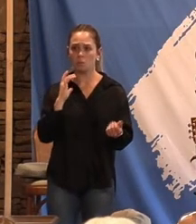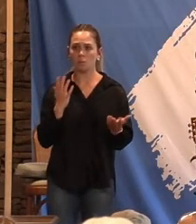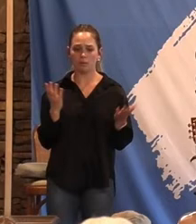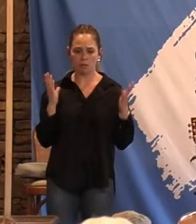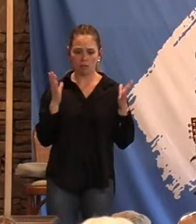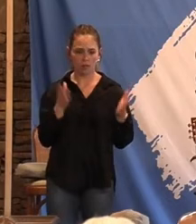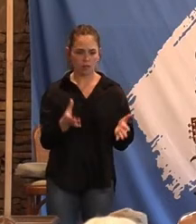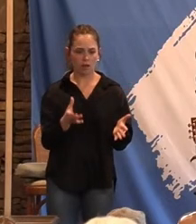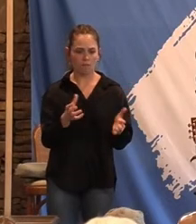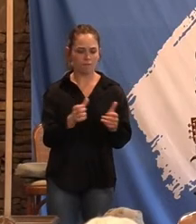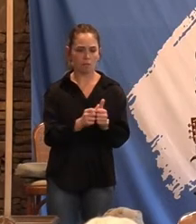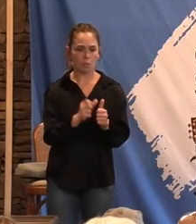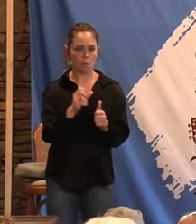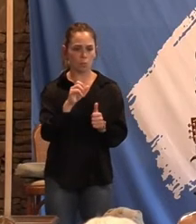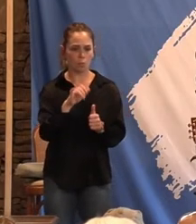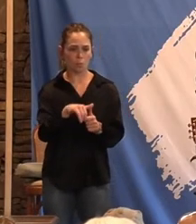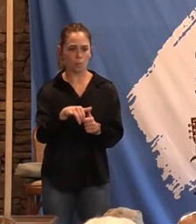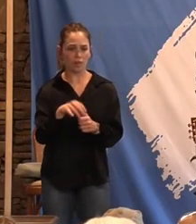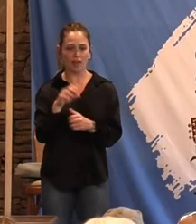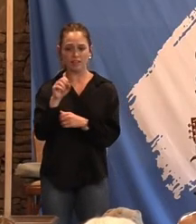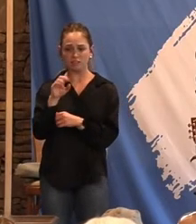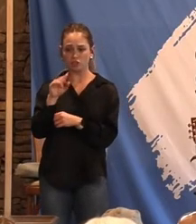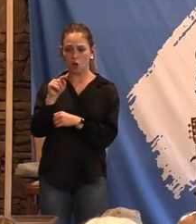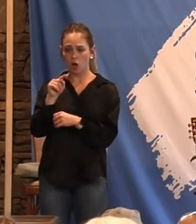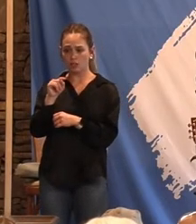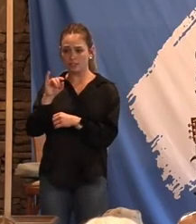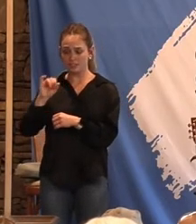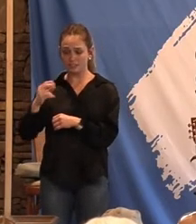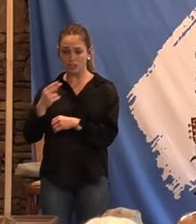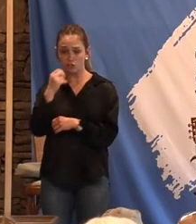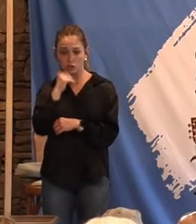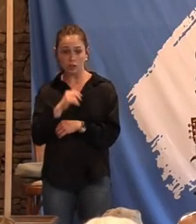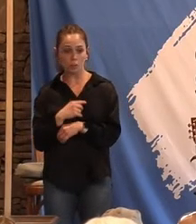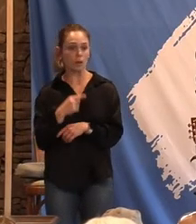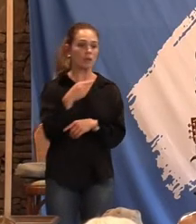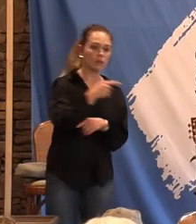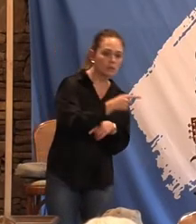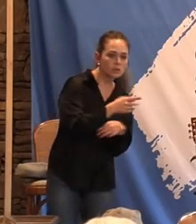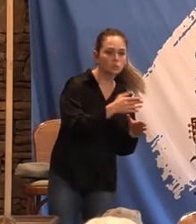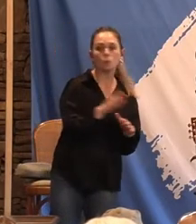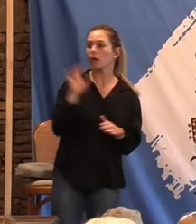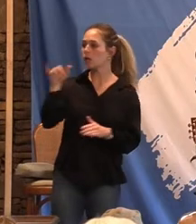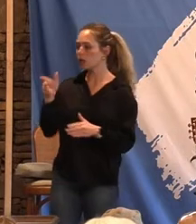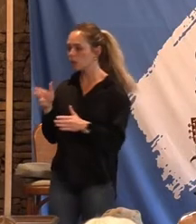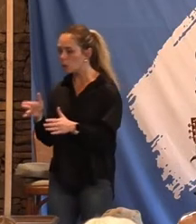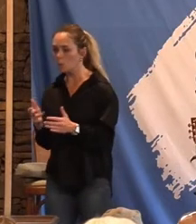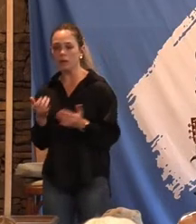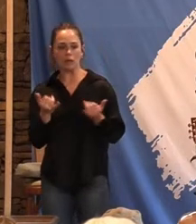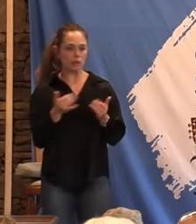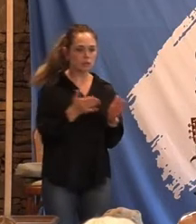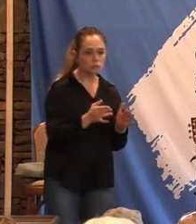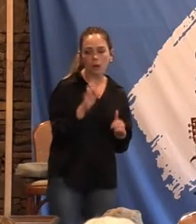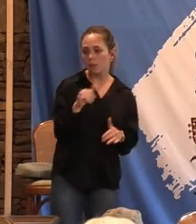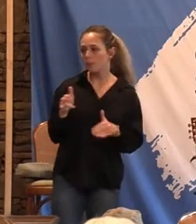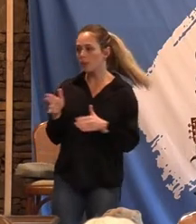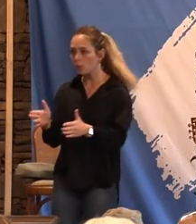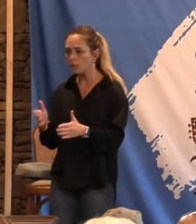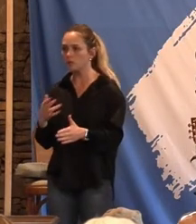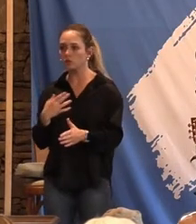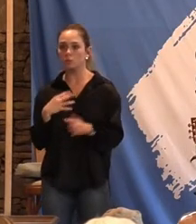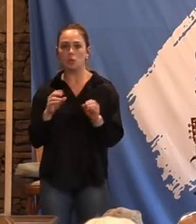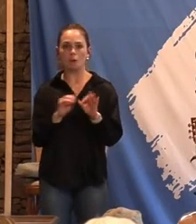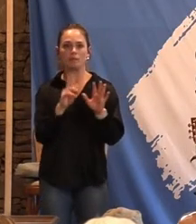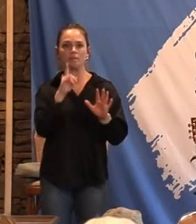left with that little Scottish girl, you know, the one who went this way and that way and this way and that way. She was obviously